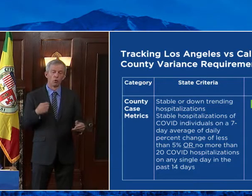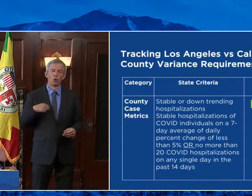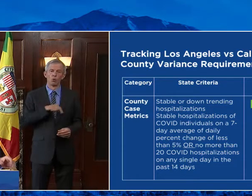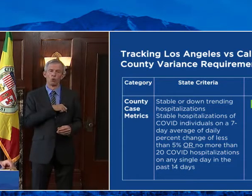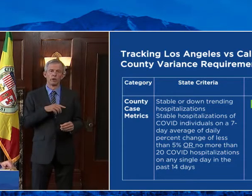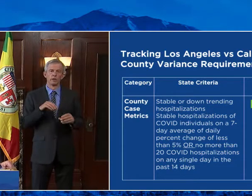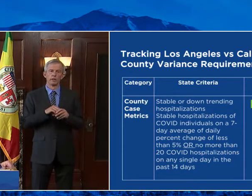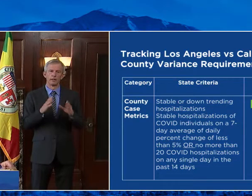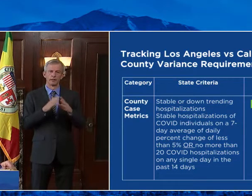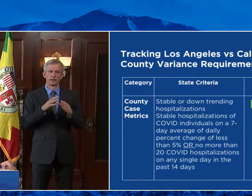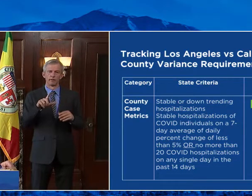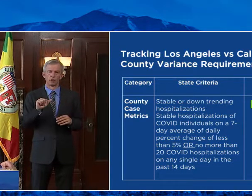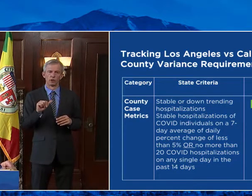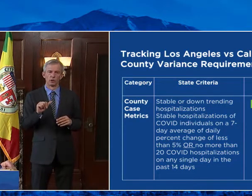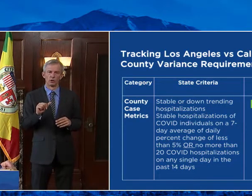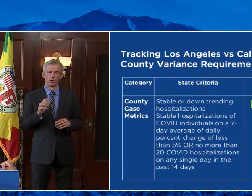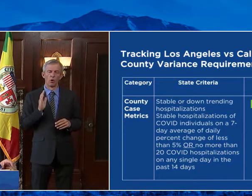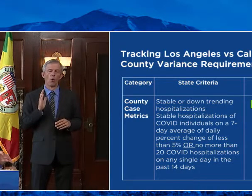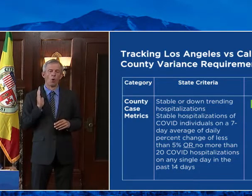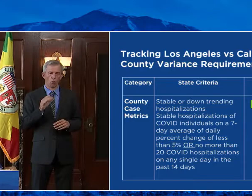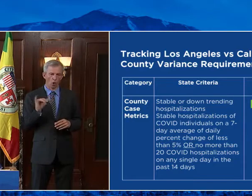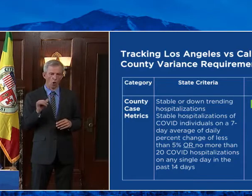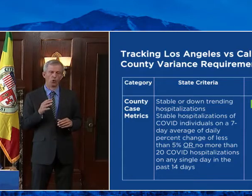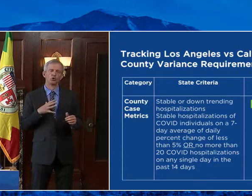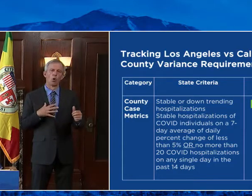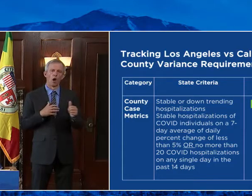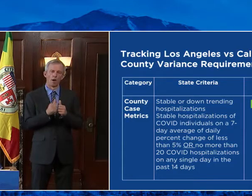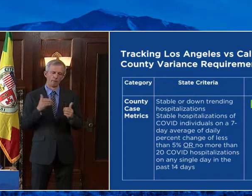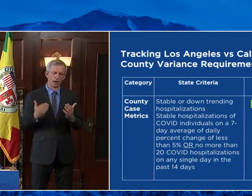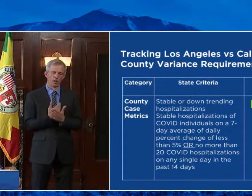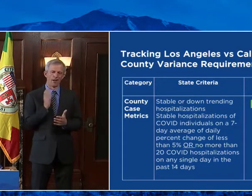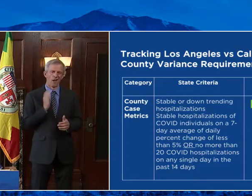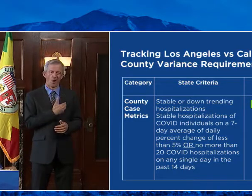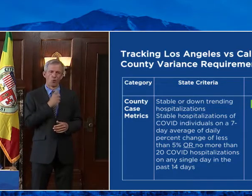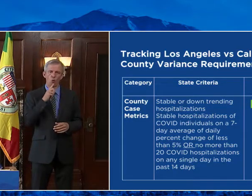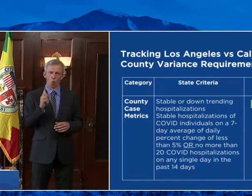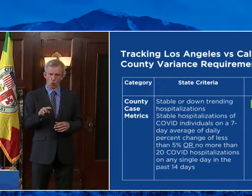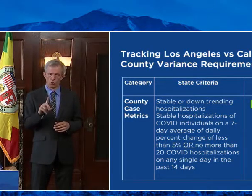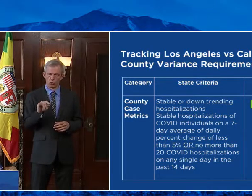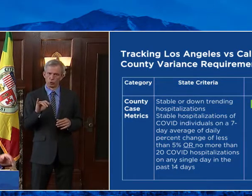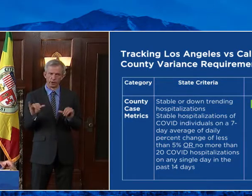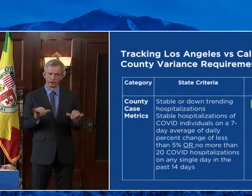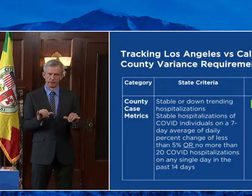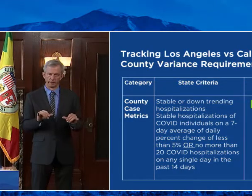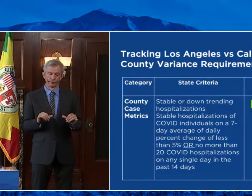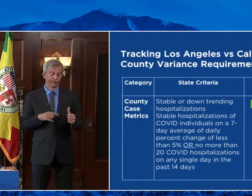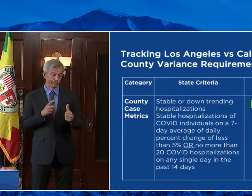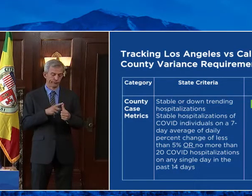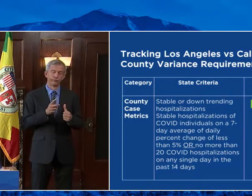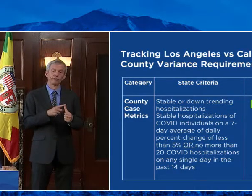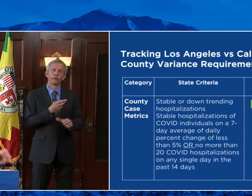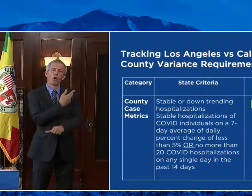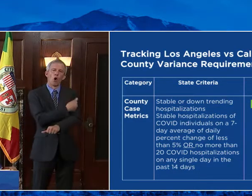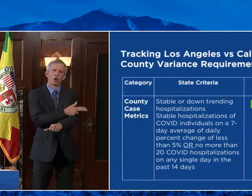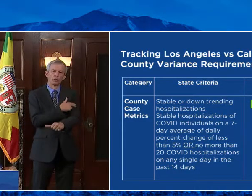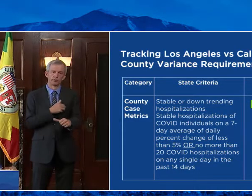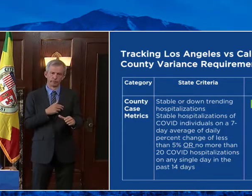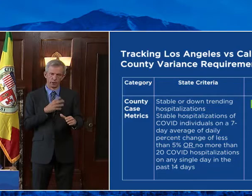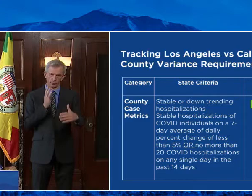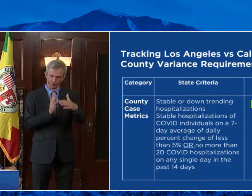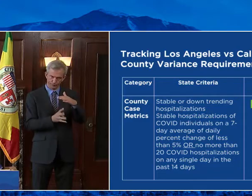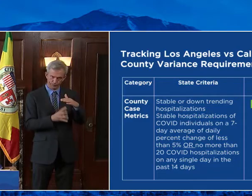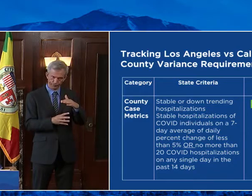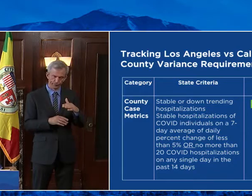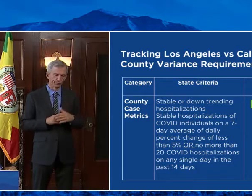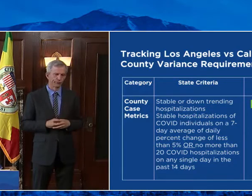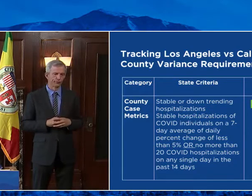also going to be updating our order to do the same. First is hospitalizations. We look at